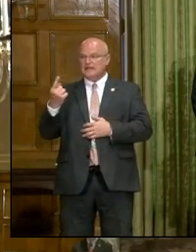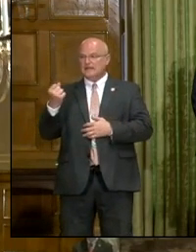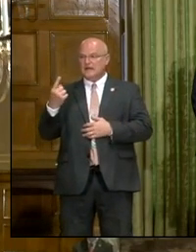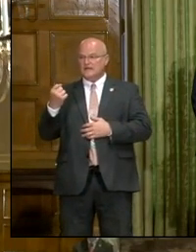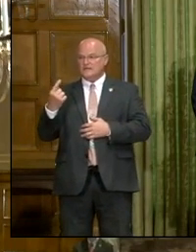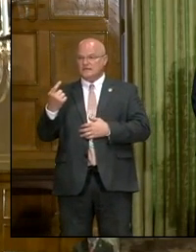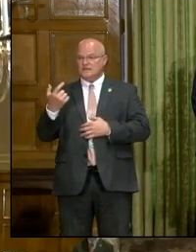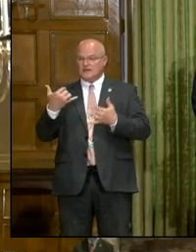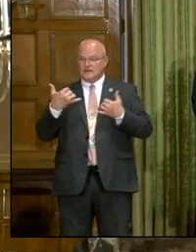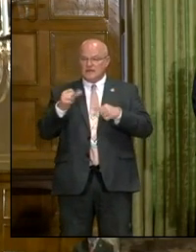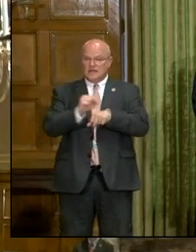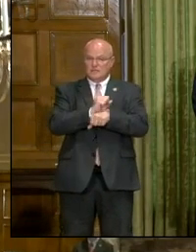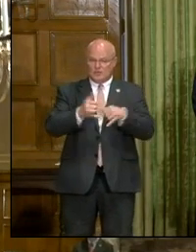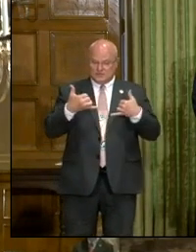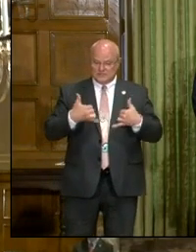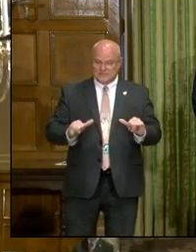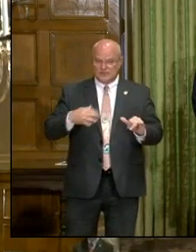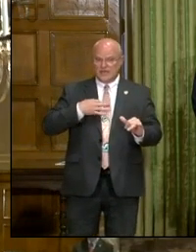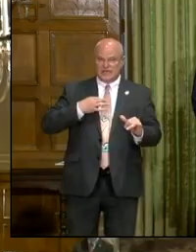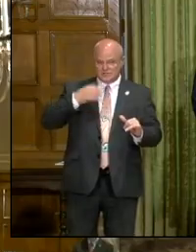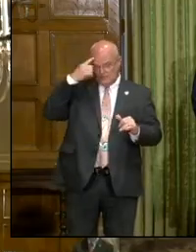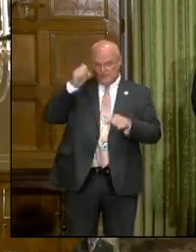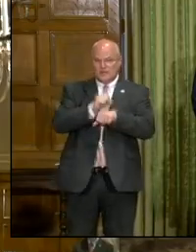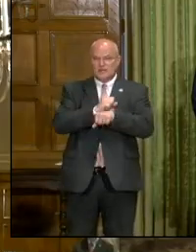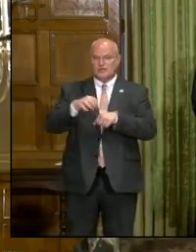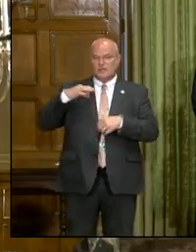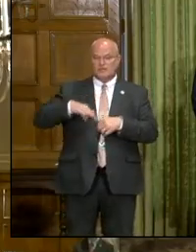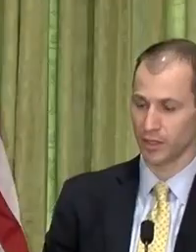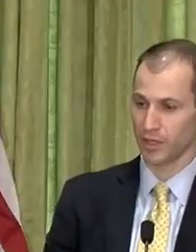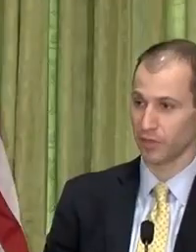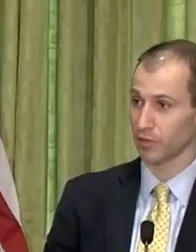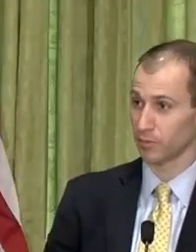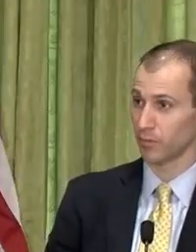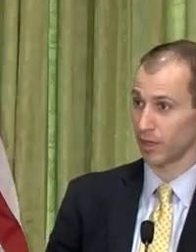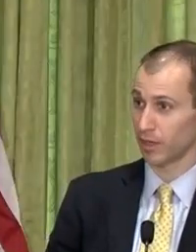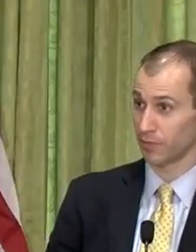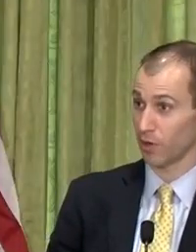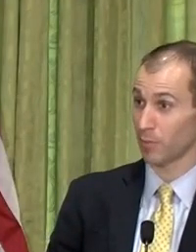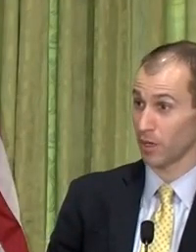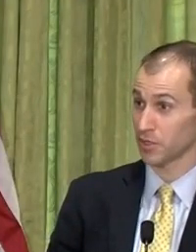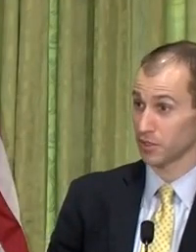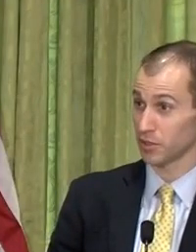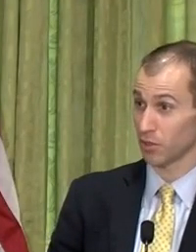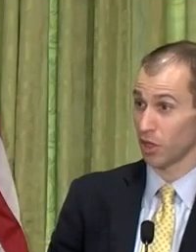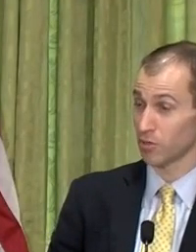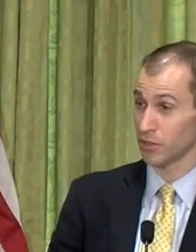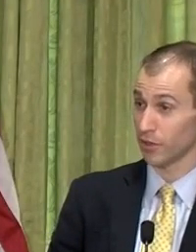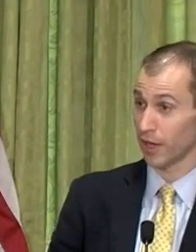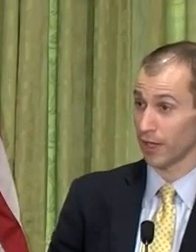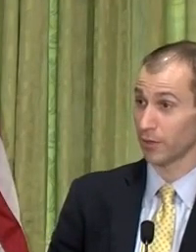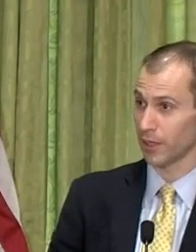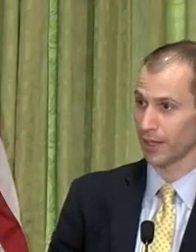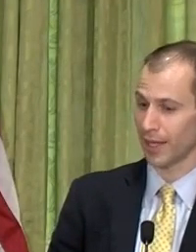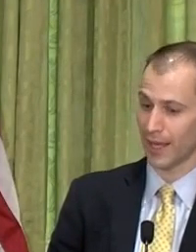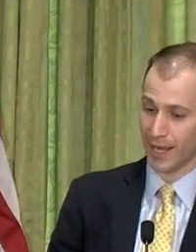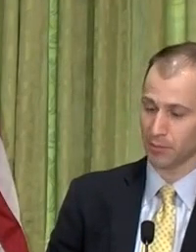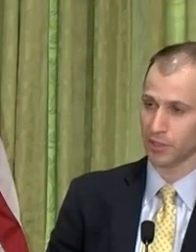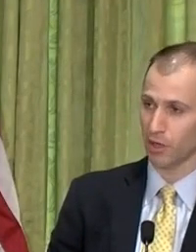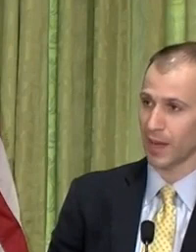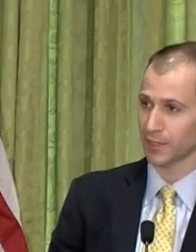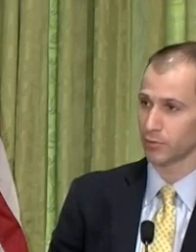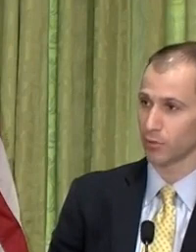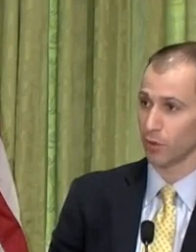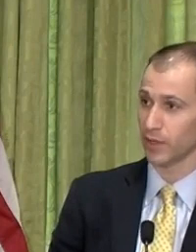Would those employees still be eligible for the unemployment benefits? If they're if their operation is still closed and they're not able